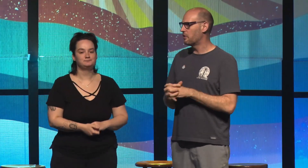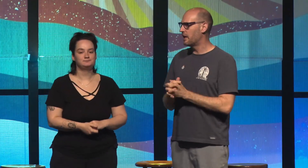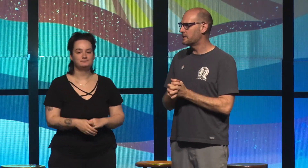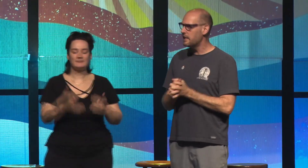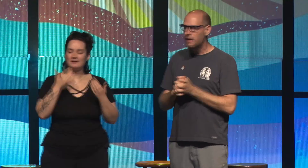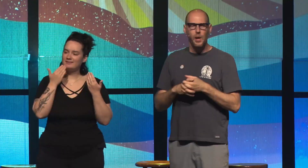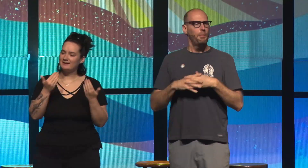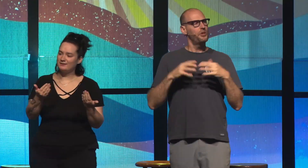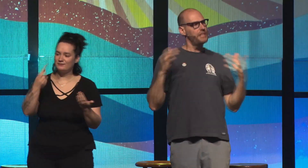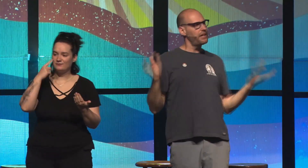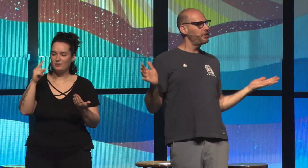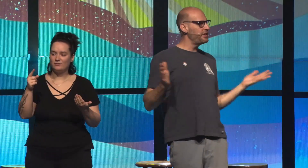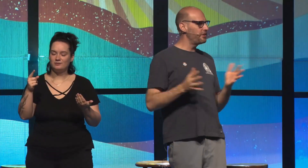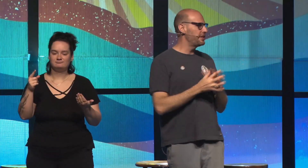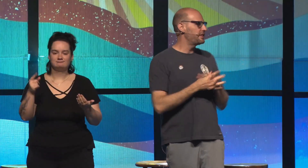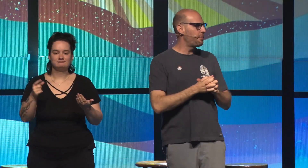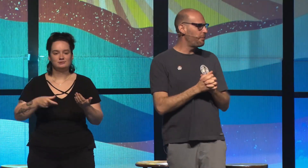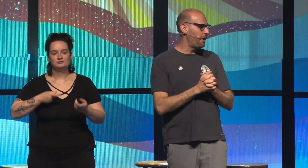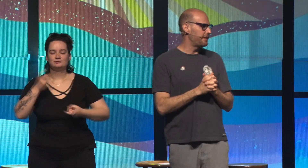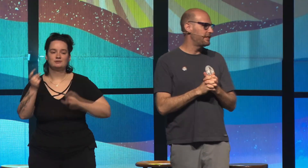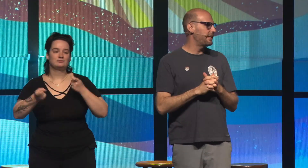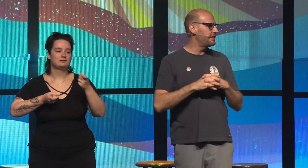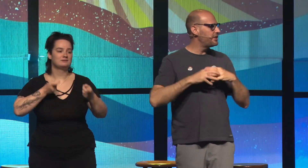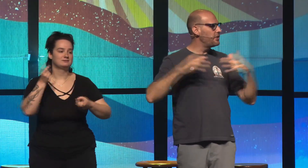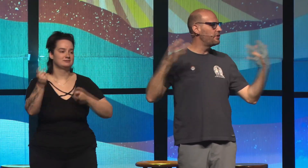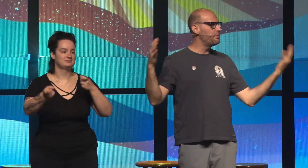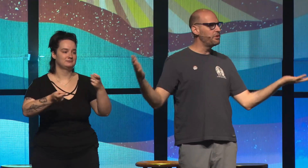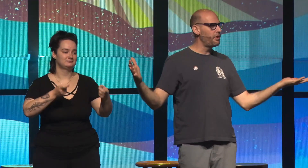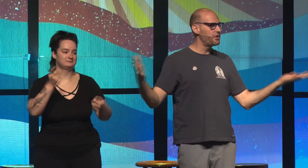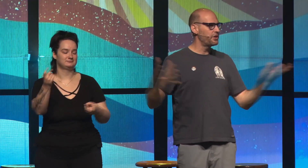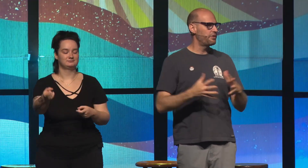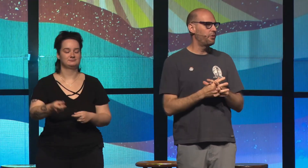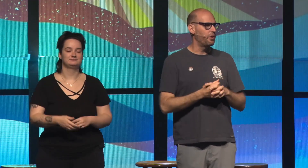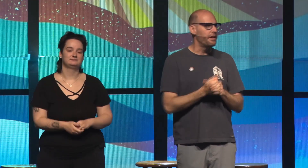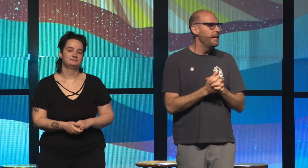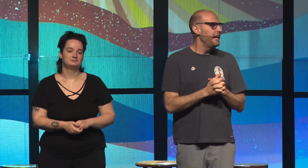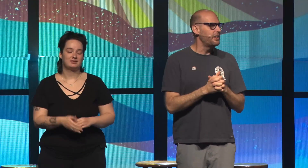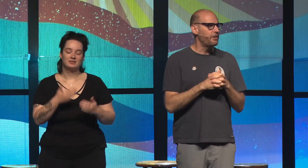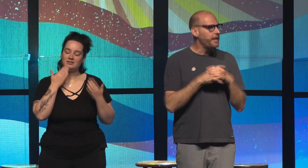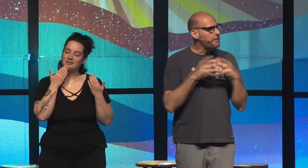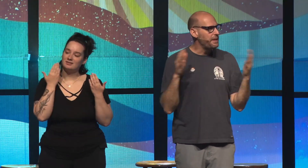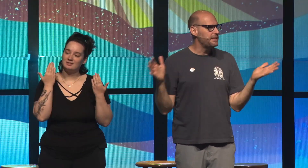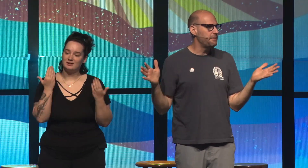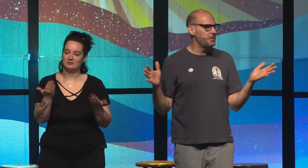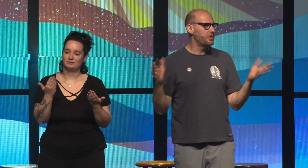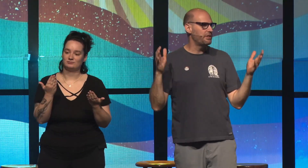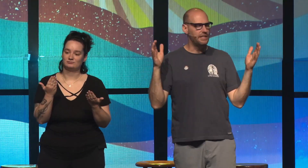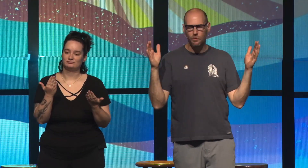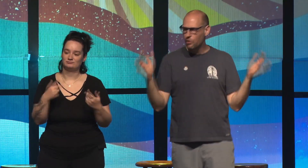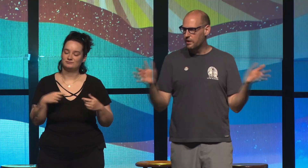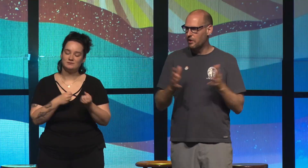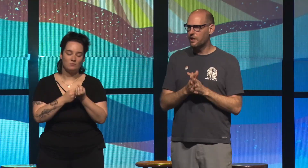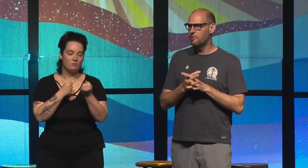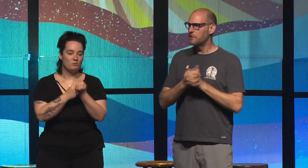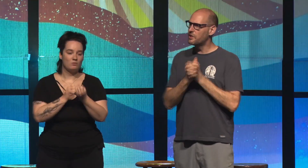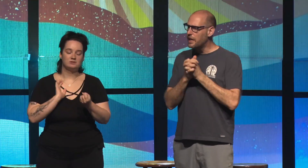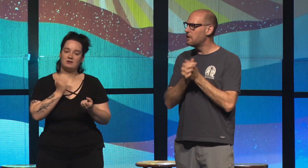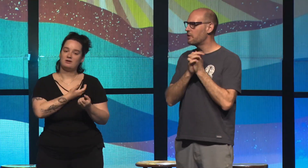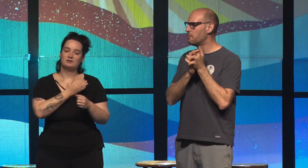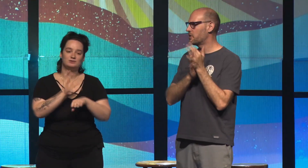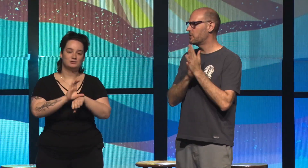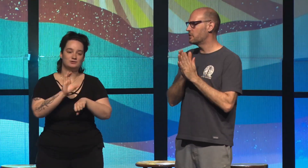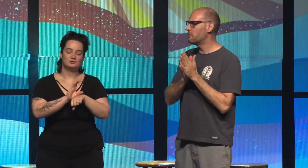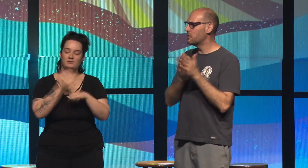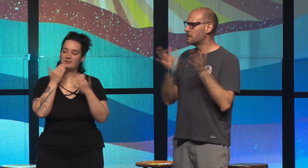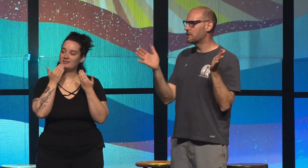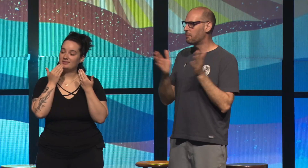your generosity, particularly during the summer months that continue to move our church forward and create amazing ministries and work in our community. So thank you